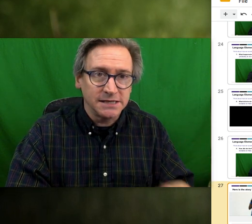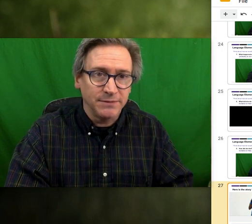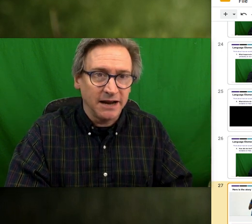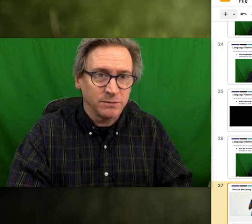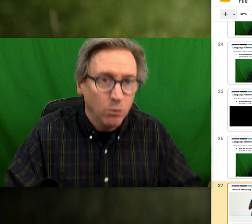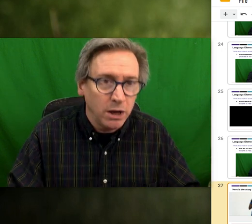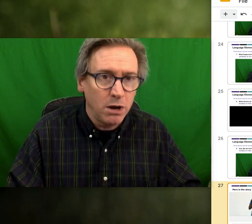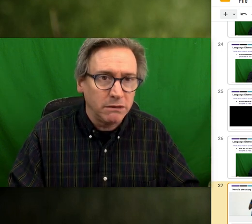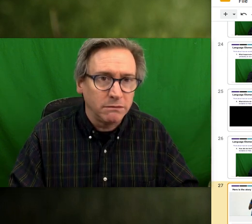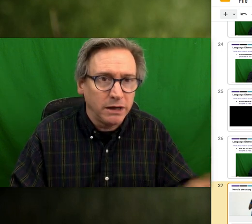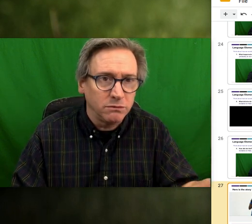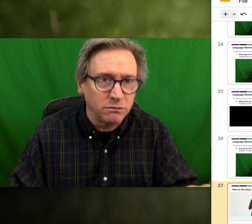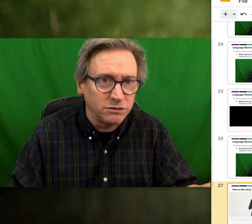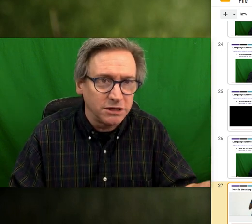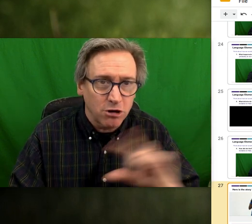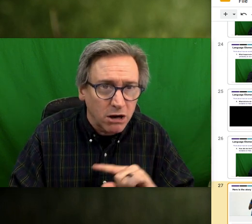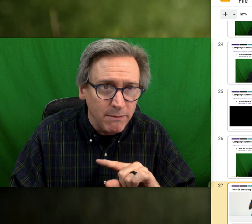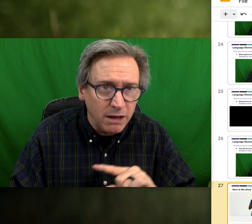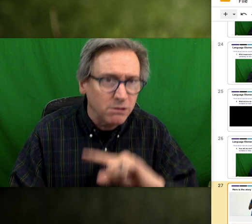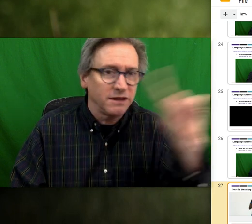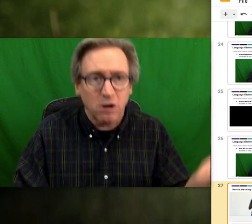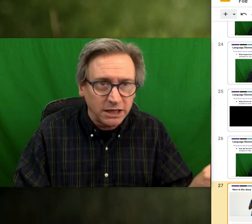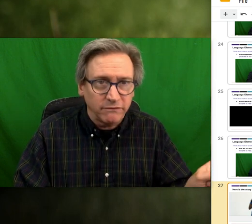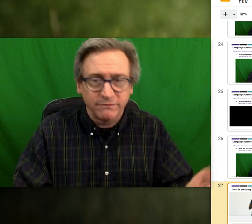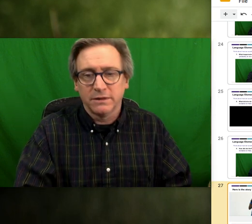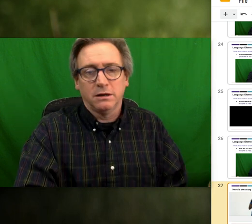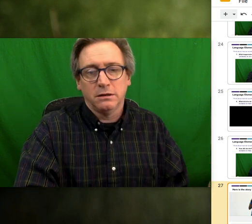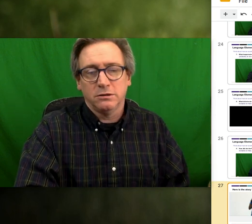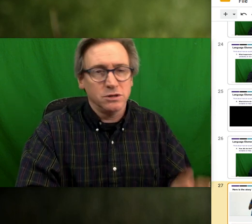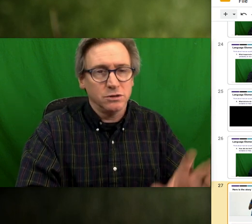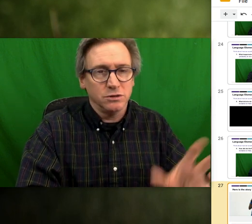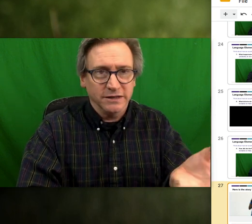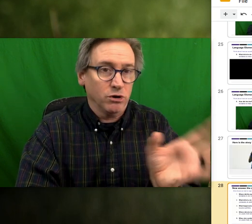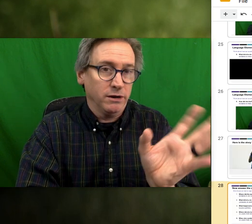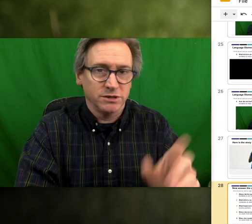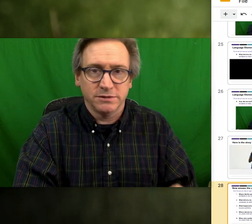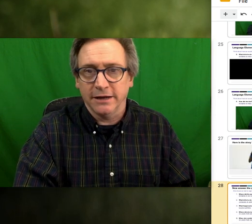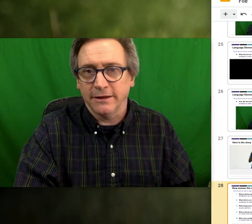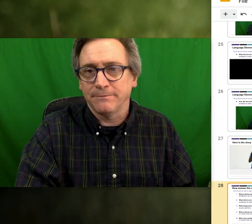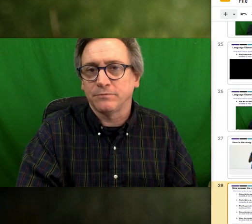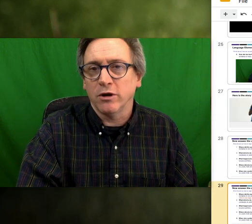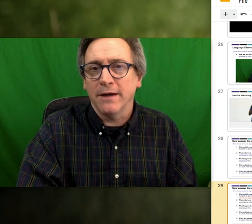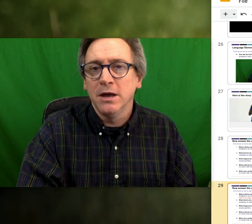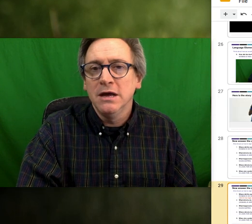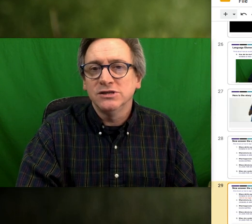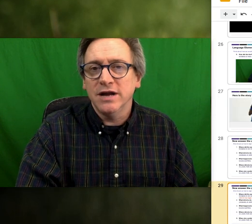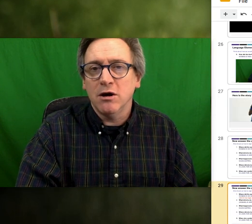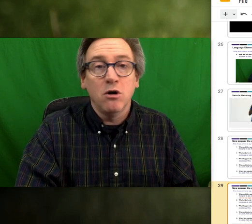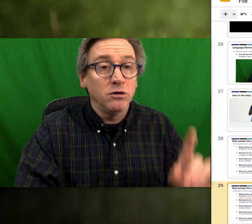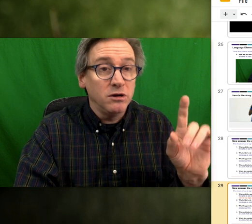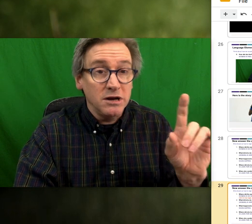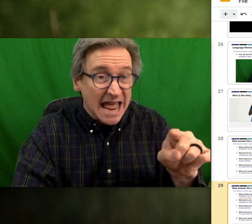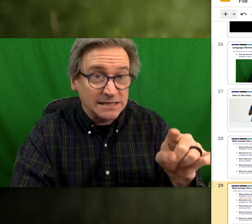by something and have someone go, wait, did the dog come in or did the dog leave? There's no dog in this story, I'm just saying. Okay, so